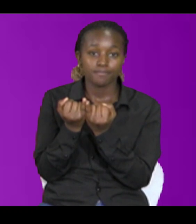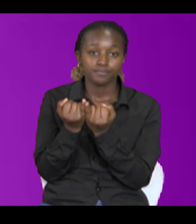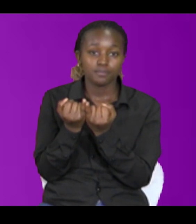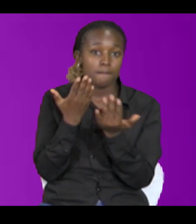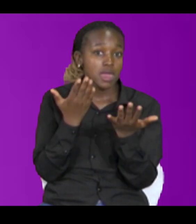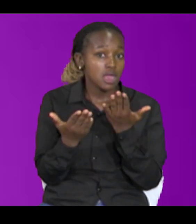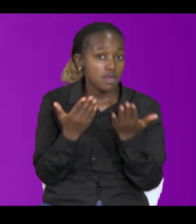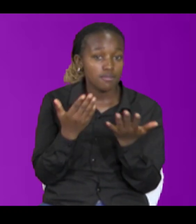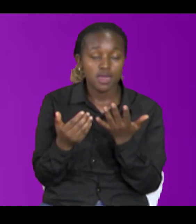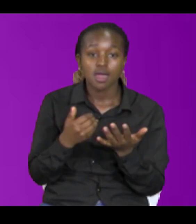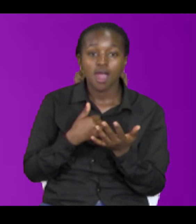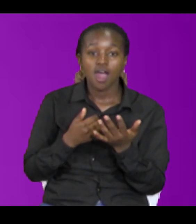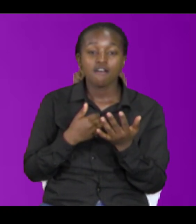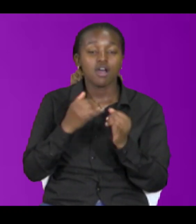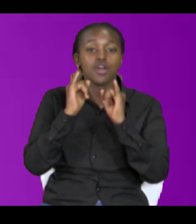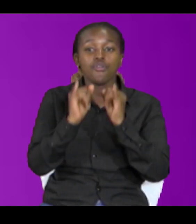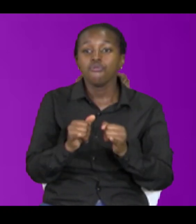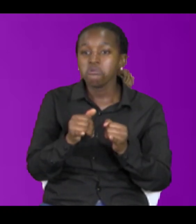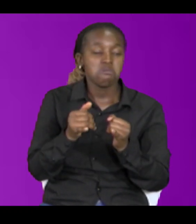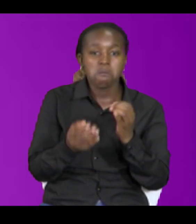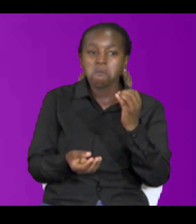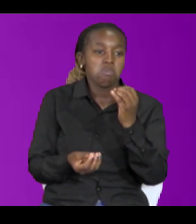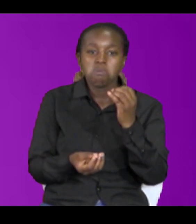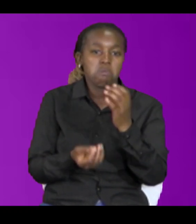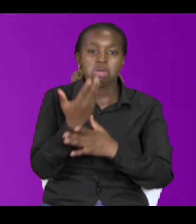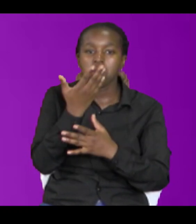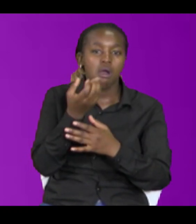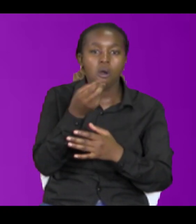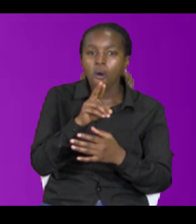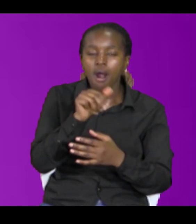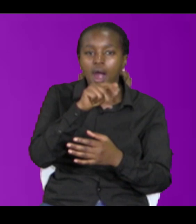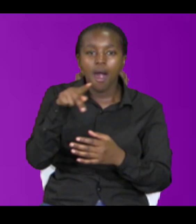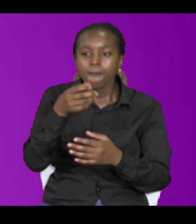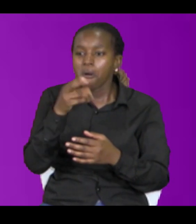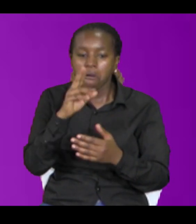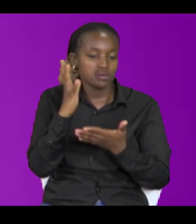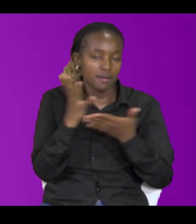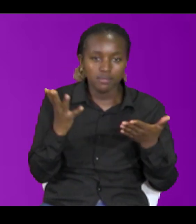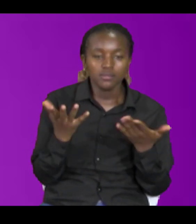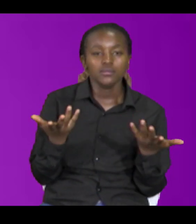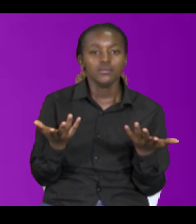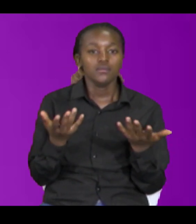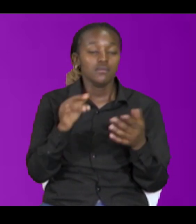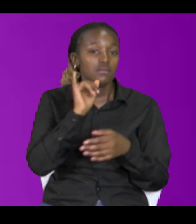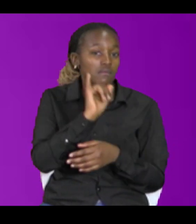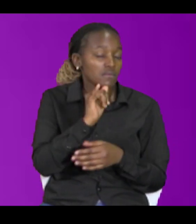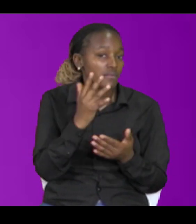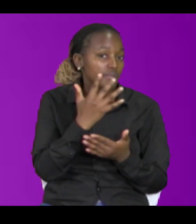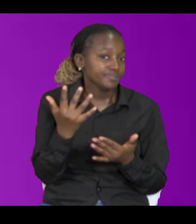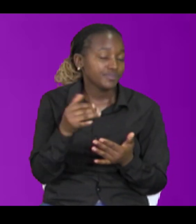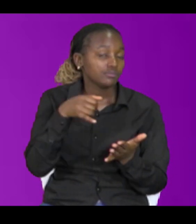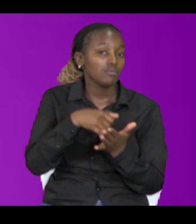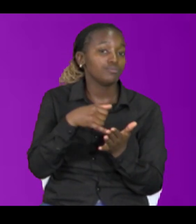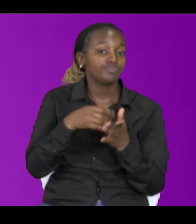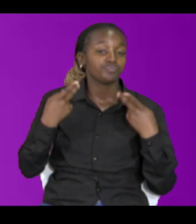comes up with a new product that maybe concerns people